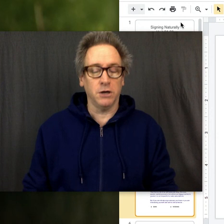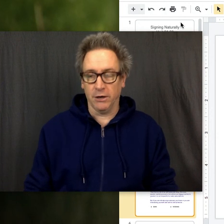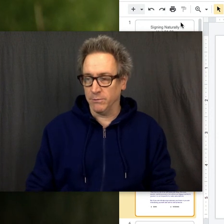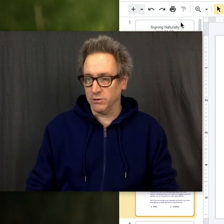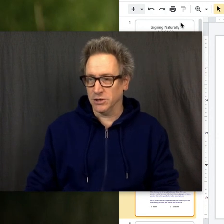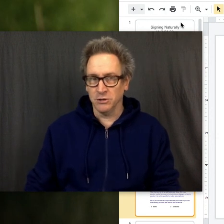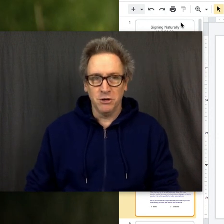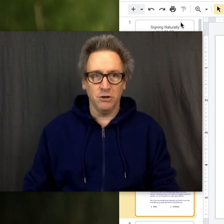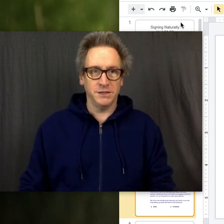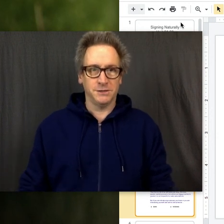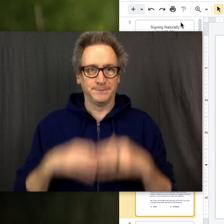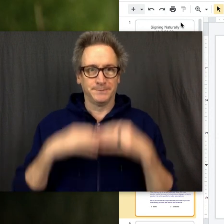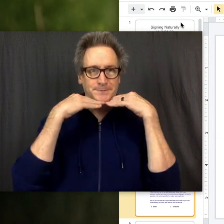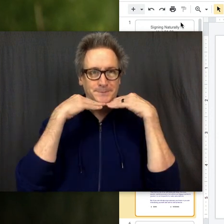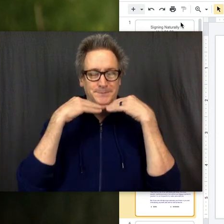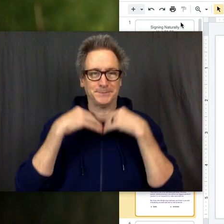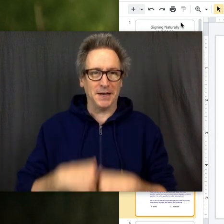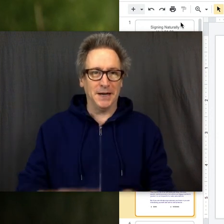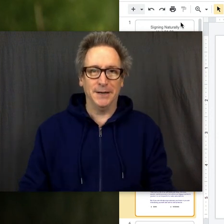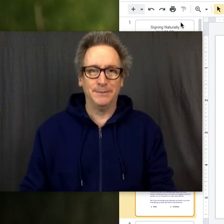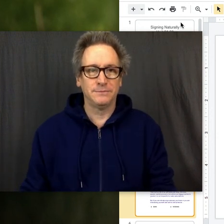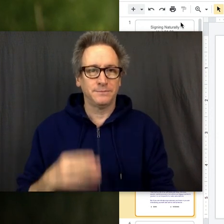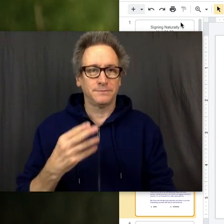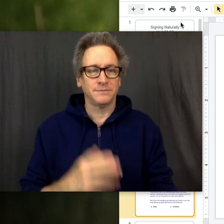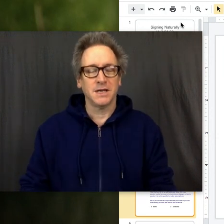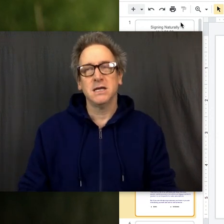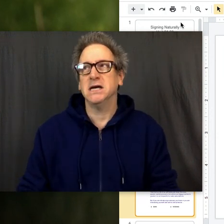for a hearing person who is, I